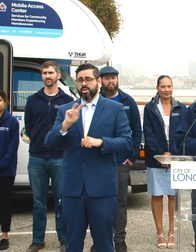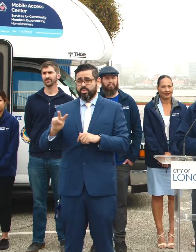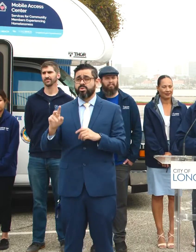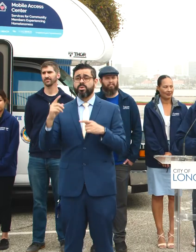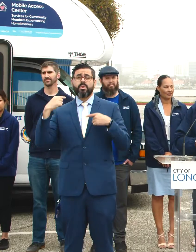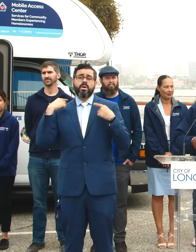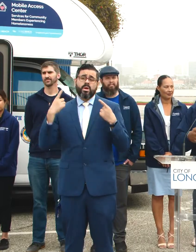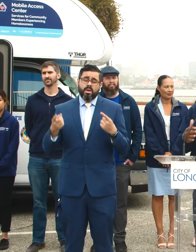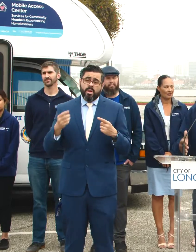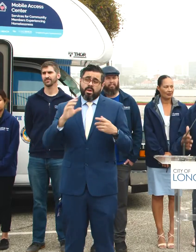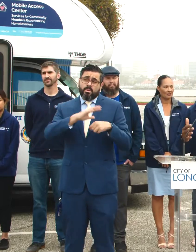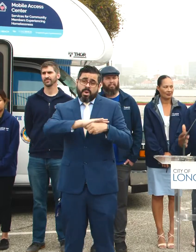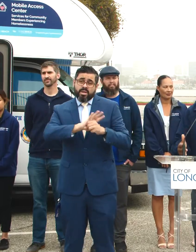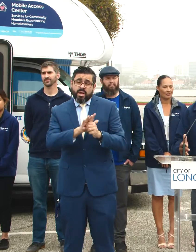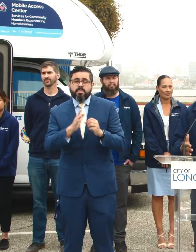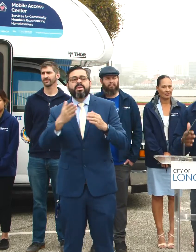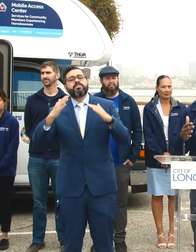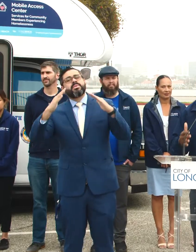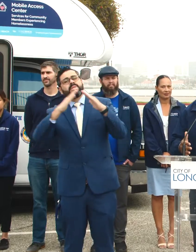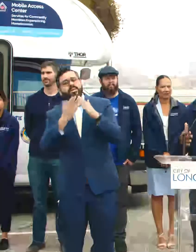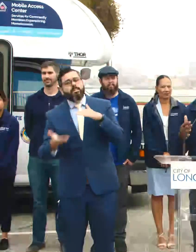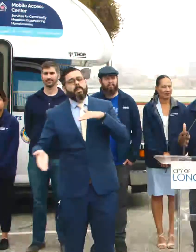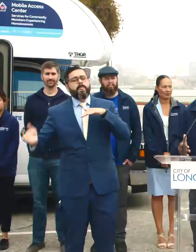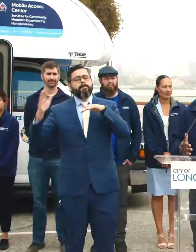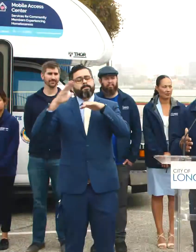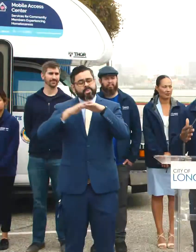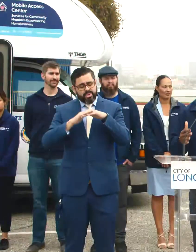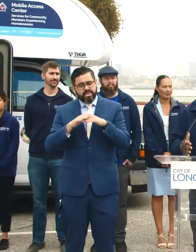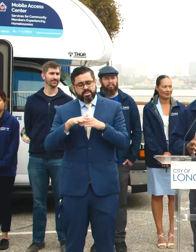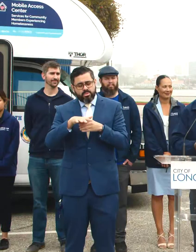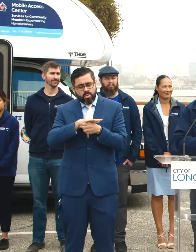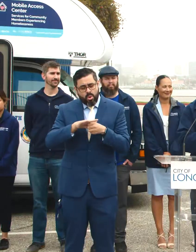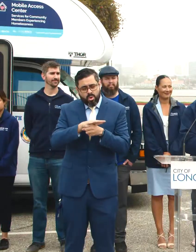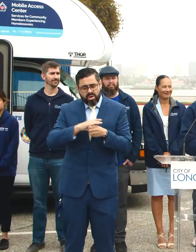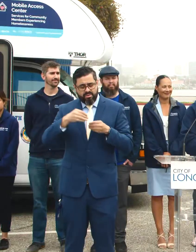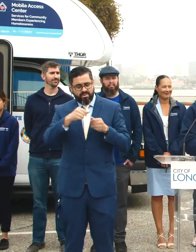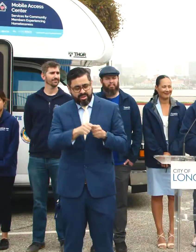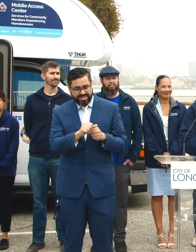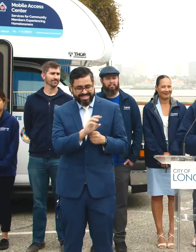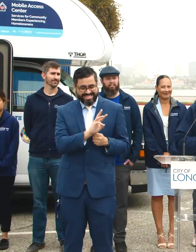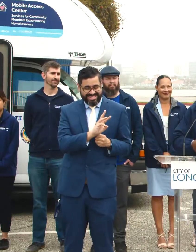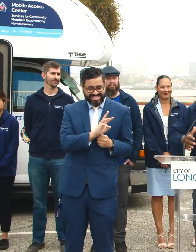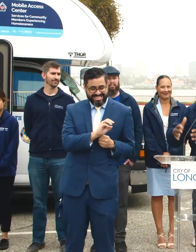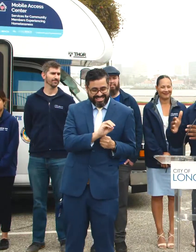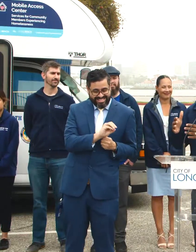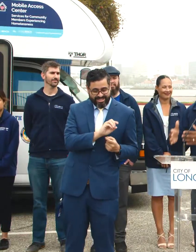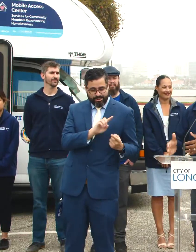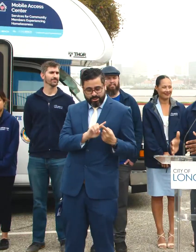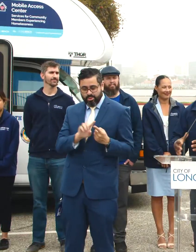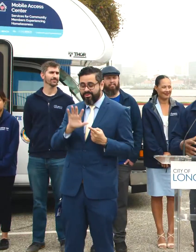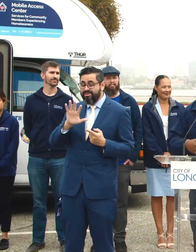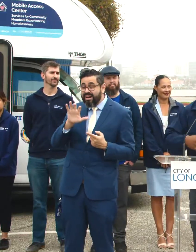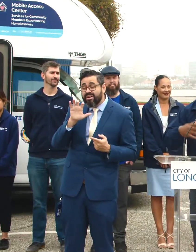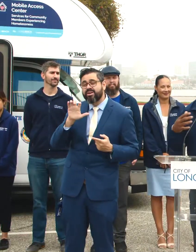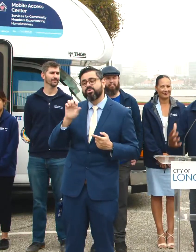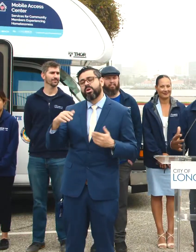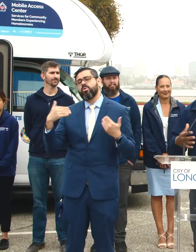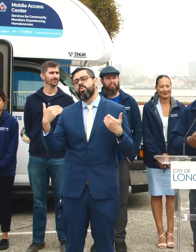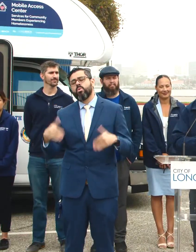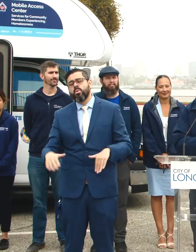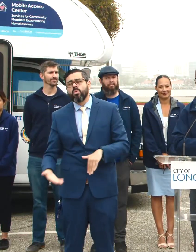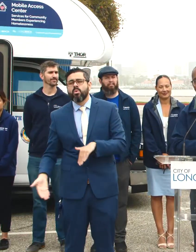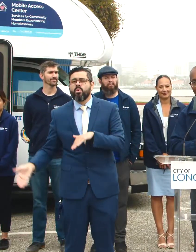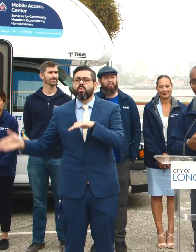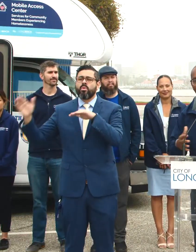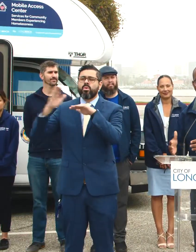the pandemic, the city has increased the number of locally funded beds from 60 to 520. That's a